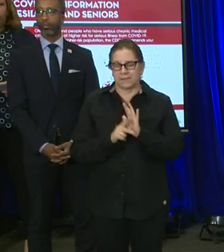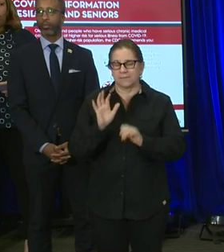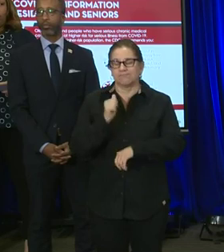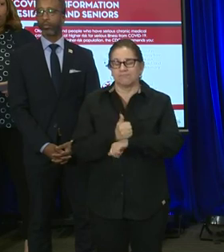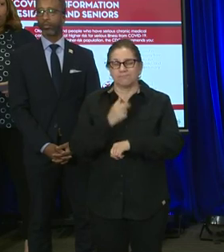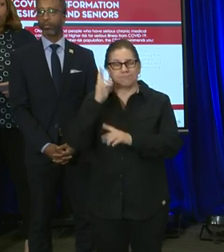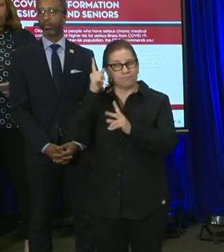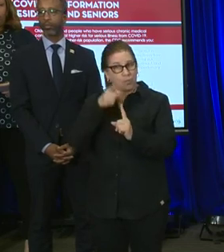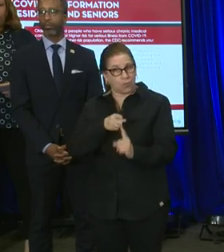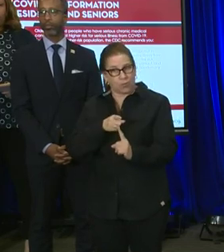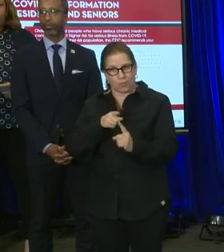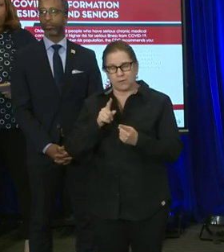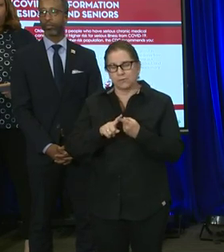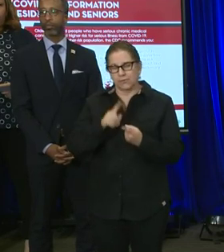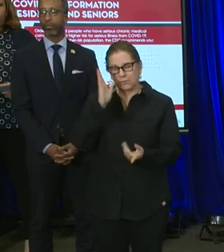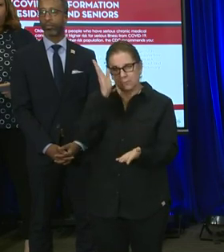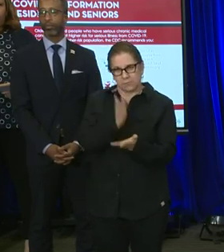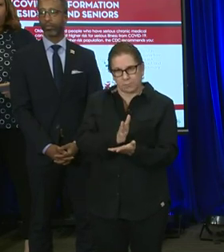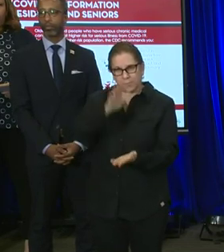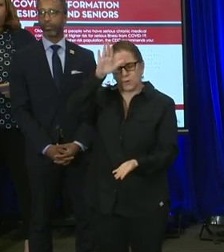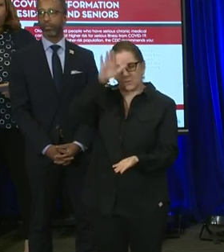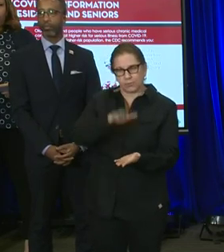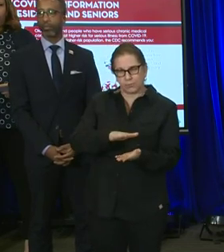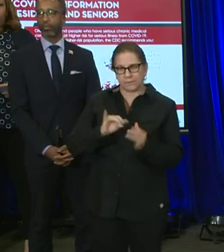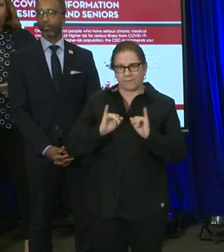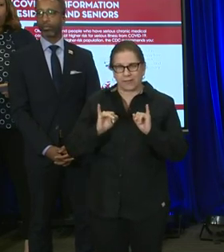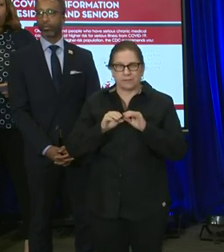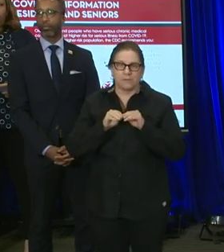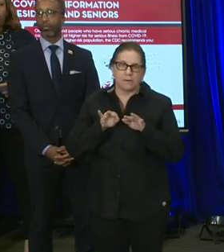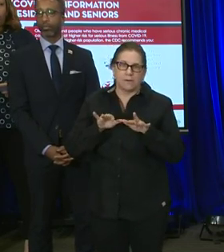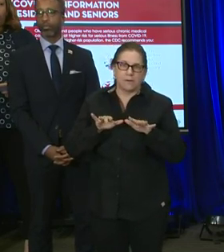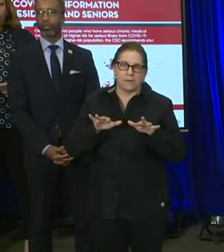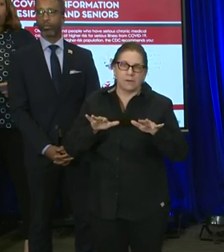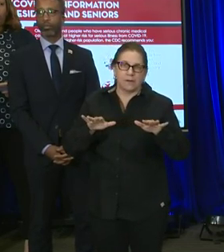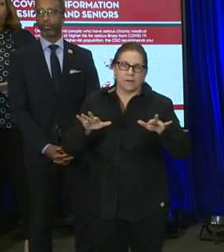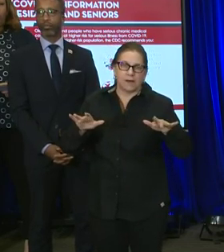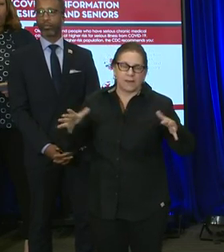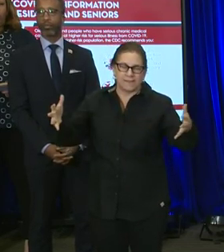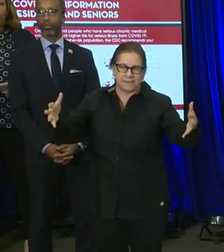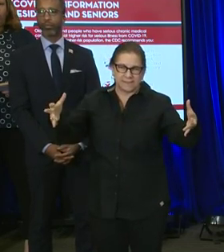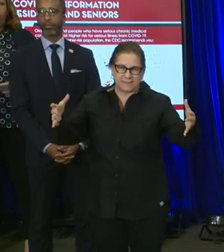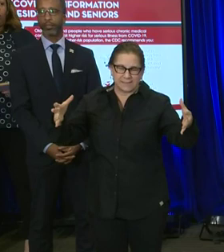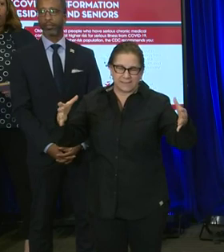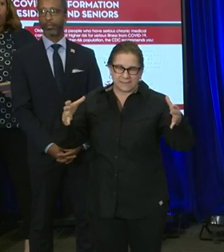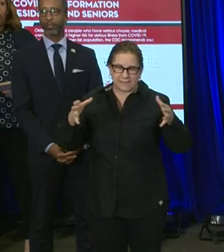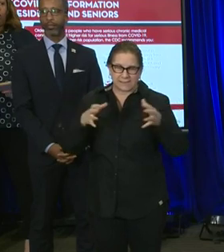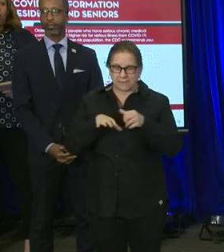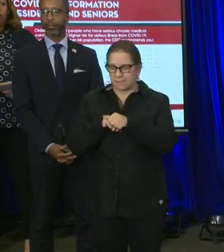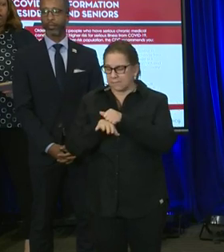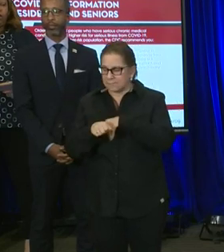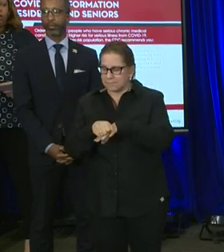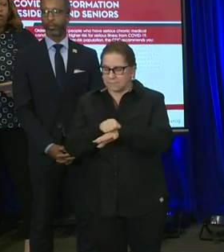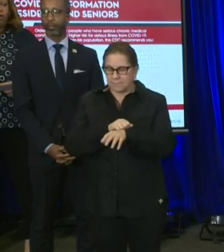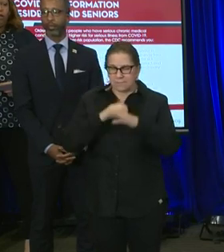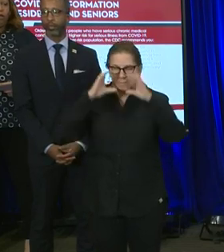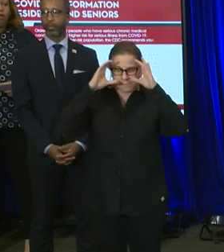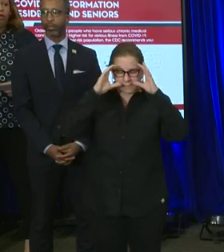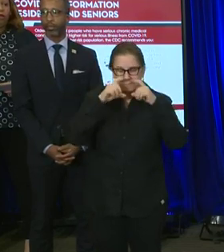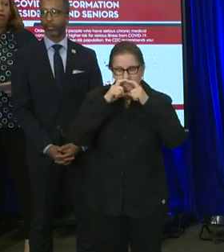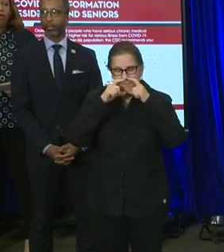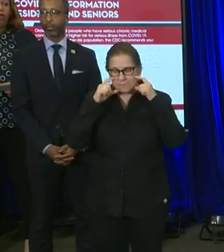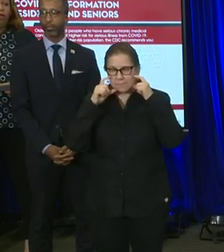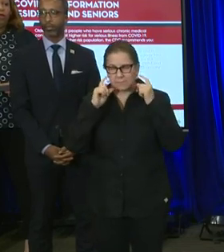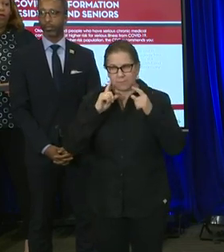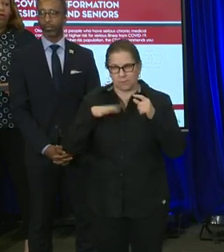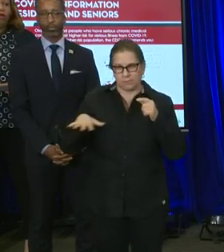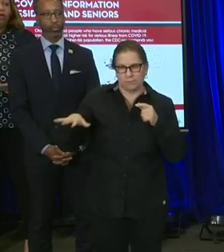as well as helping with our PPE conservation efforts. Mayor Bowser, as well as the team at DC